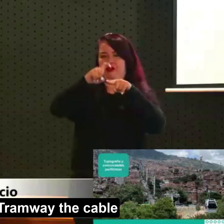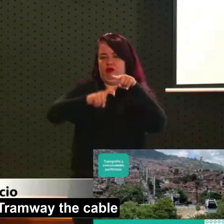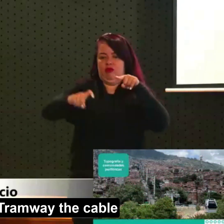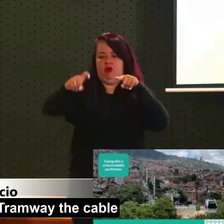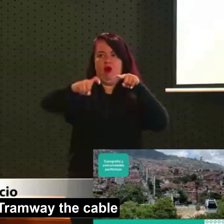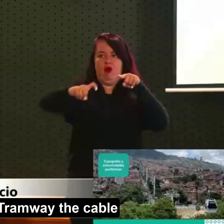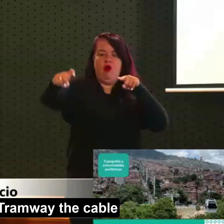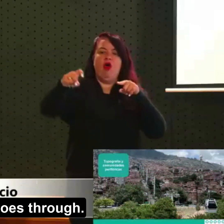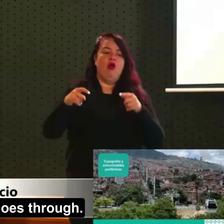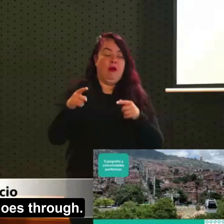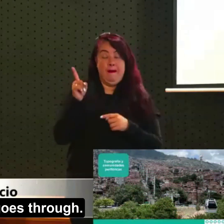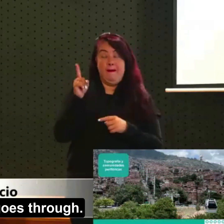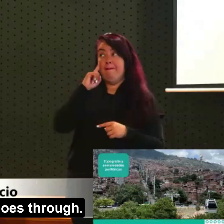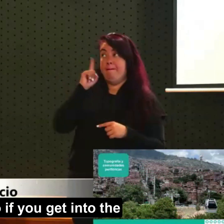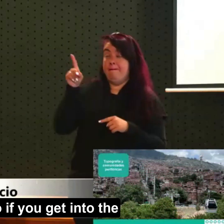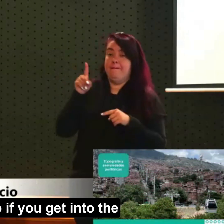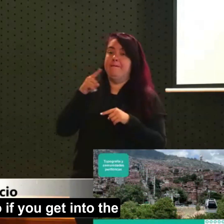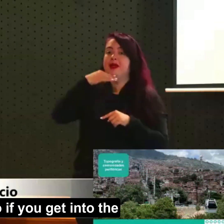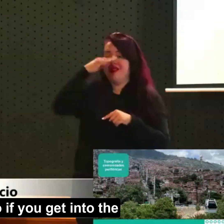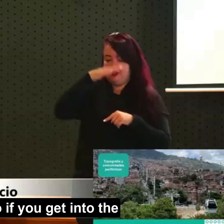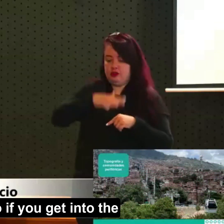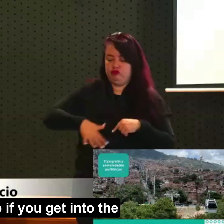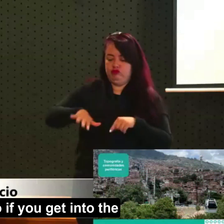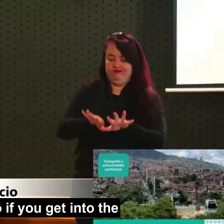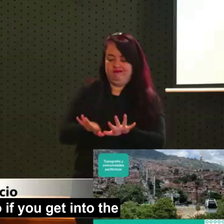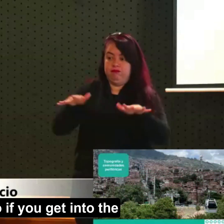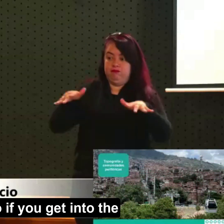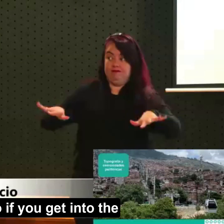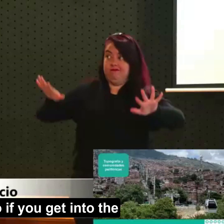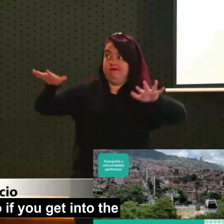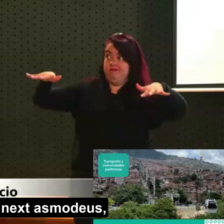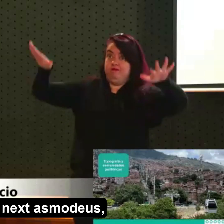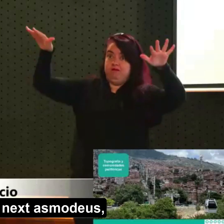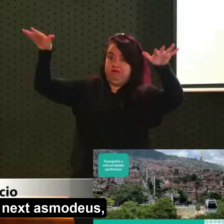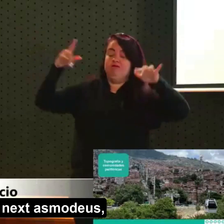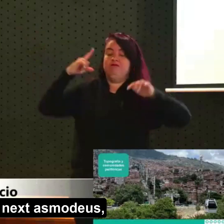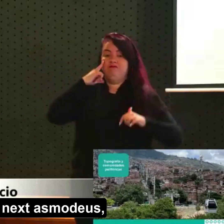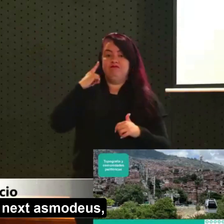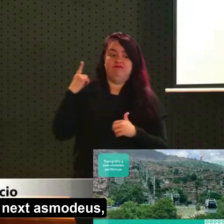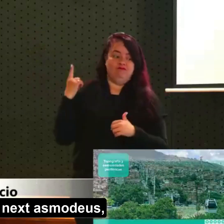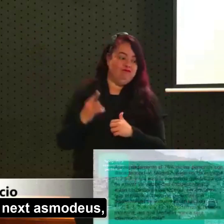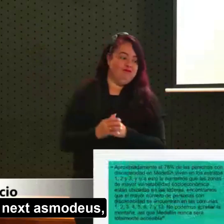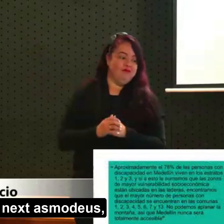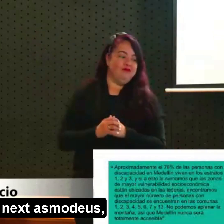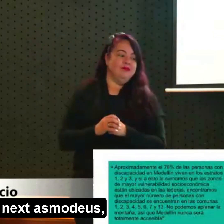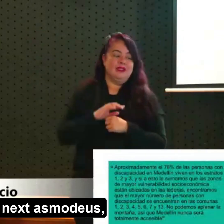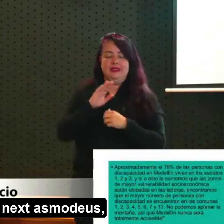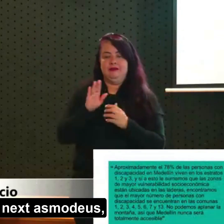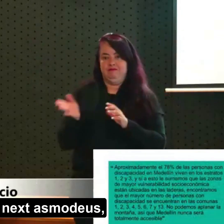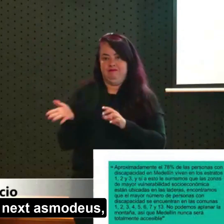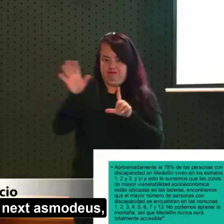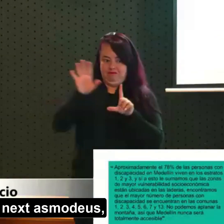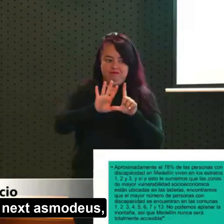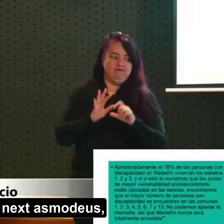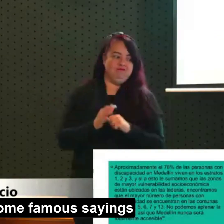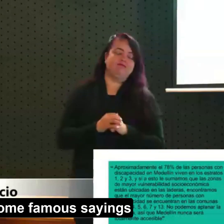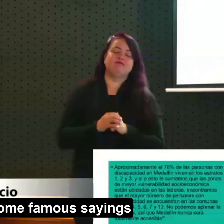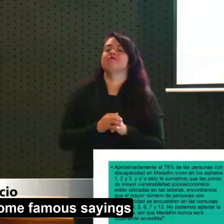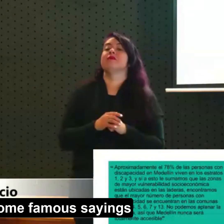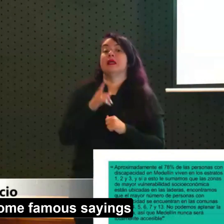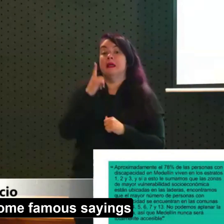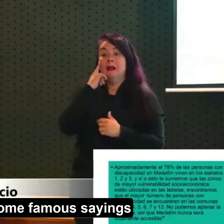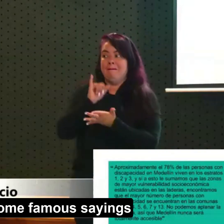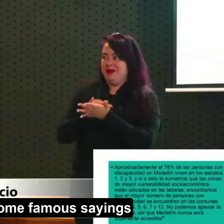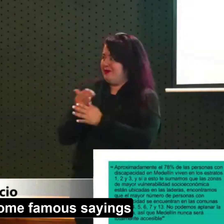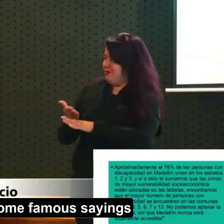tramway, the cable car goes through. And so to get into the subject, next, as Maria